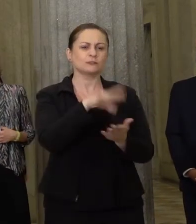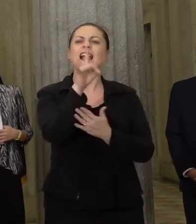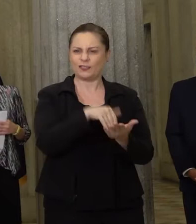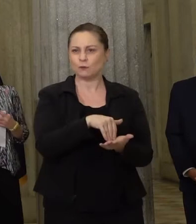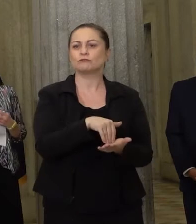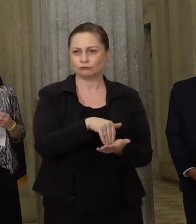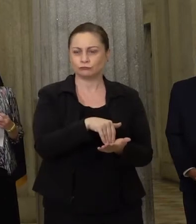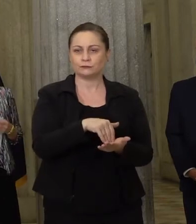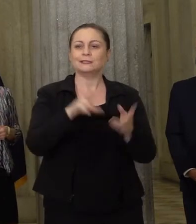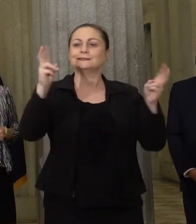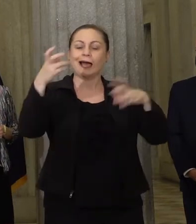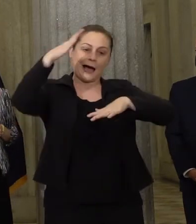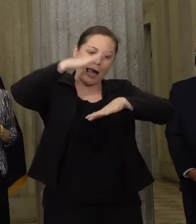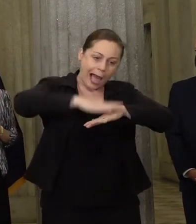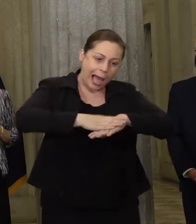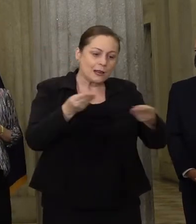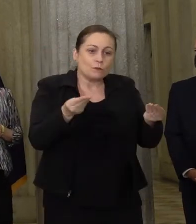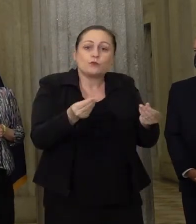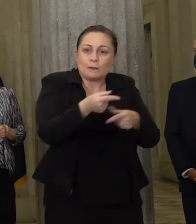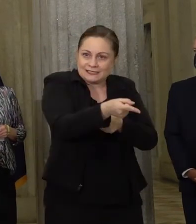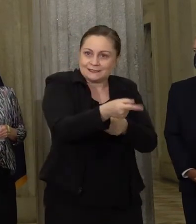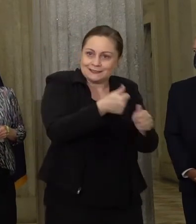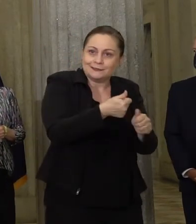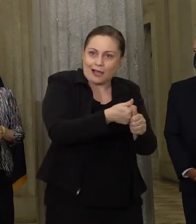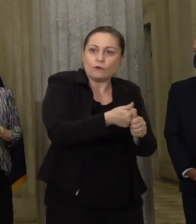call on-premise licenses. This is a license in which you can